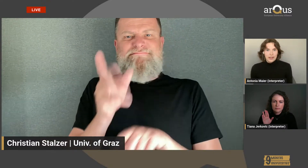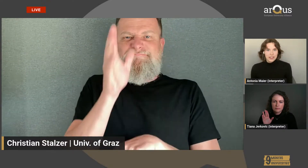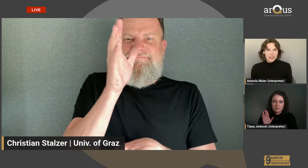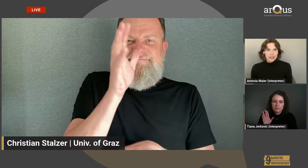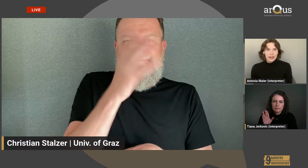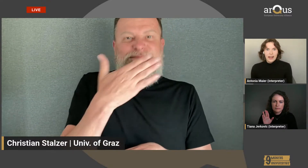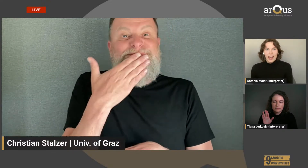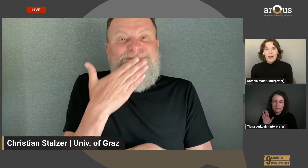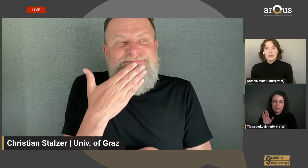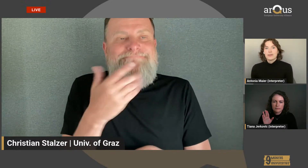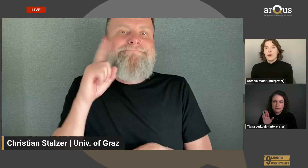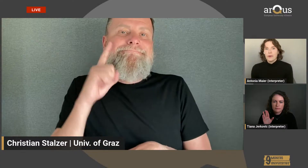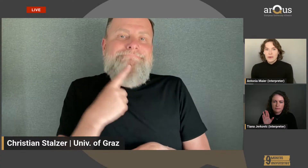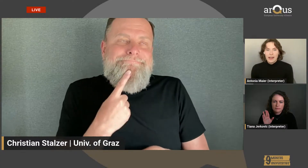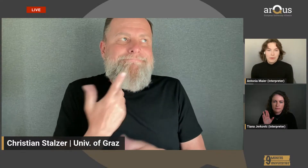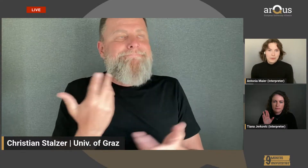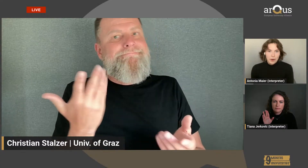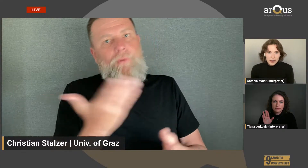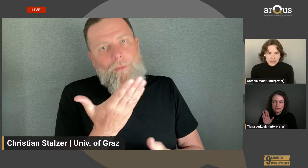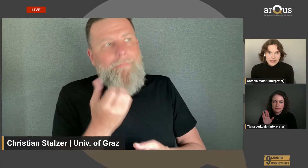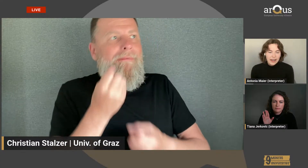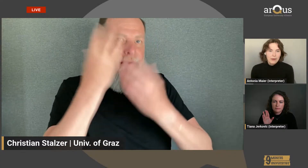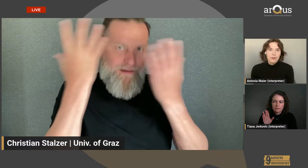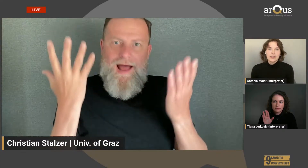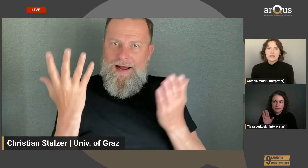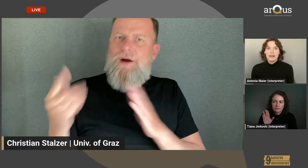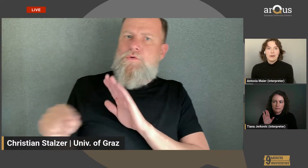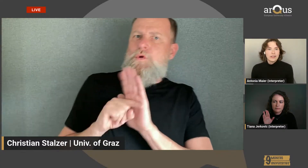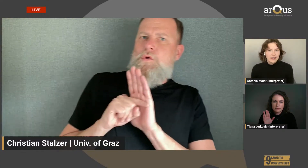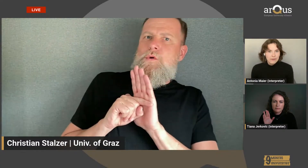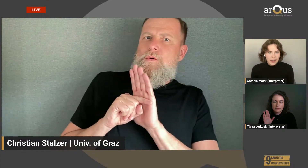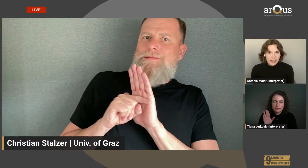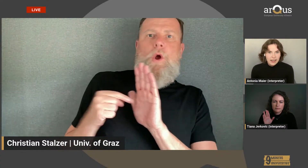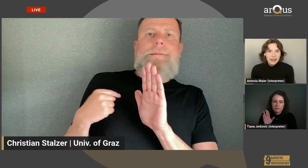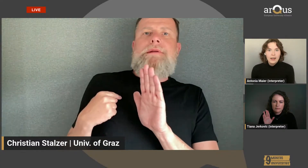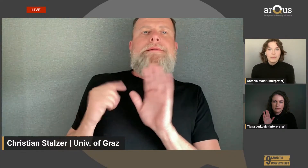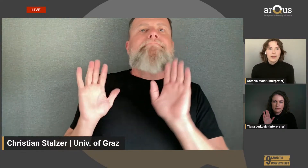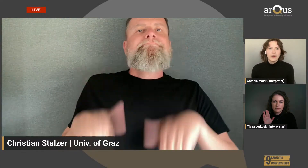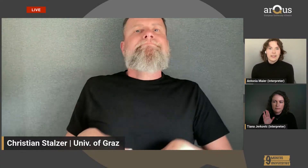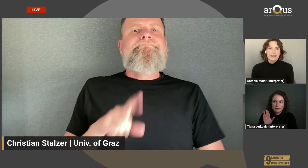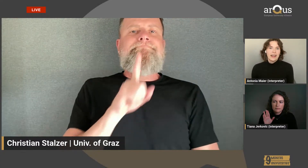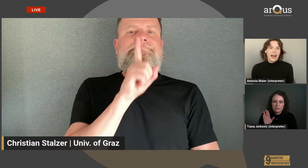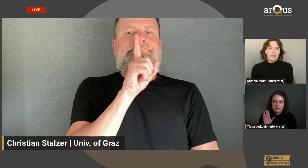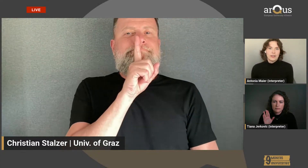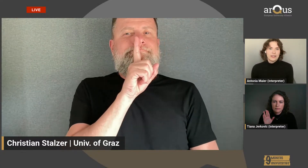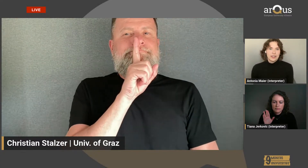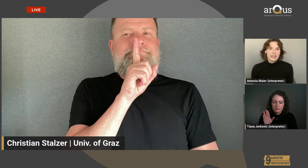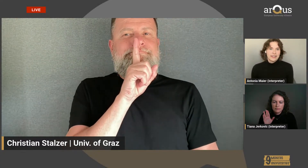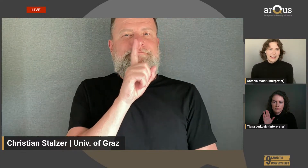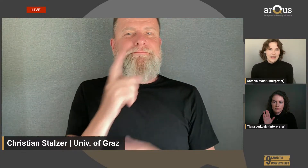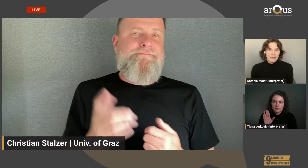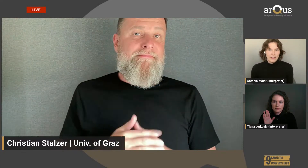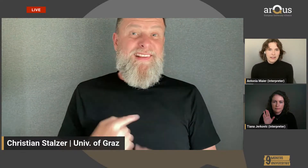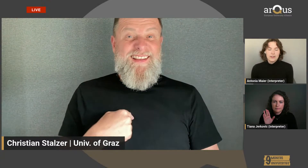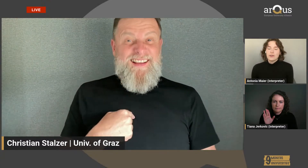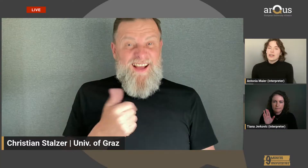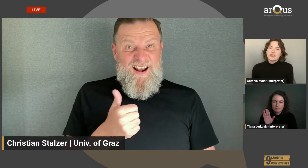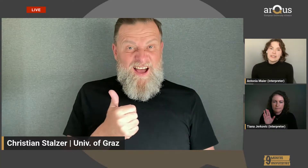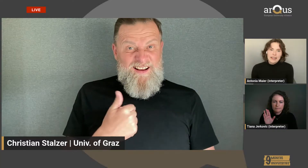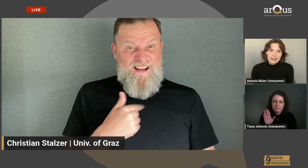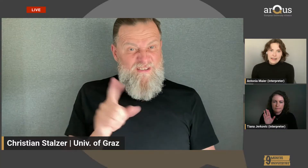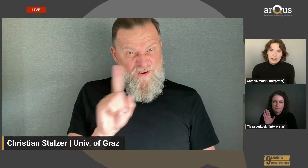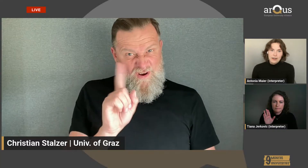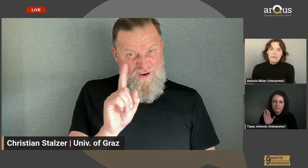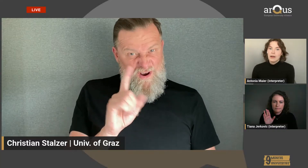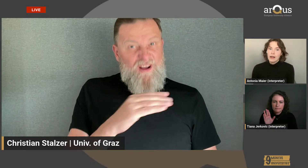a question, I was mocked, I was looked at funny because I was just that deaf kid. So I